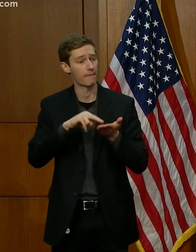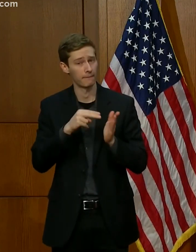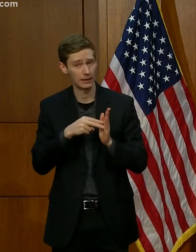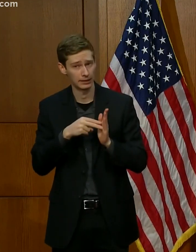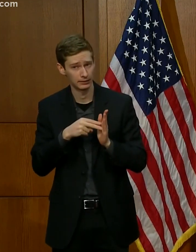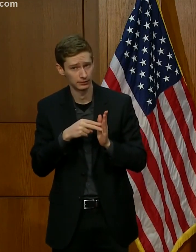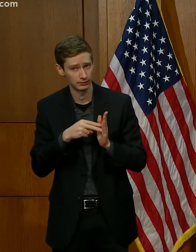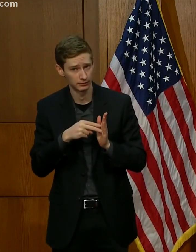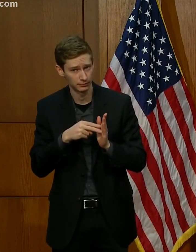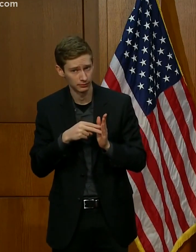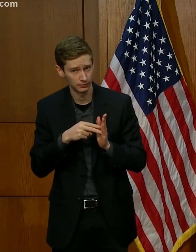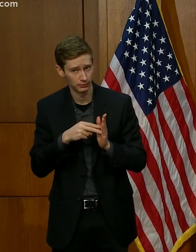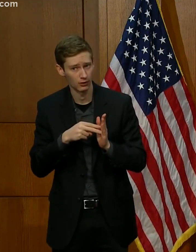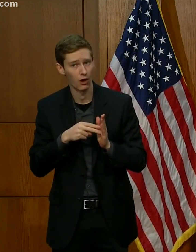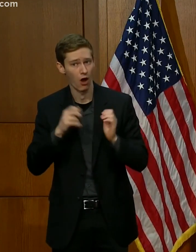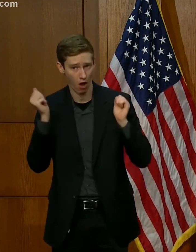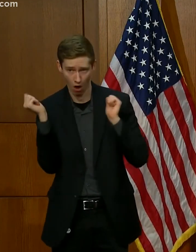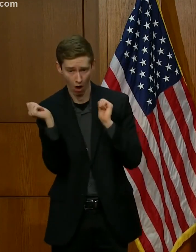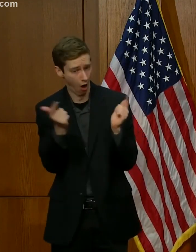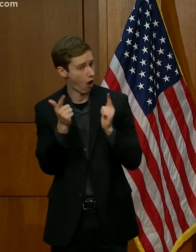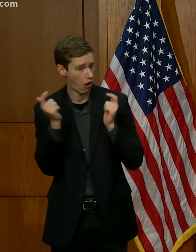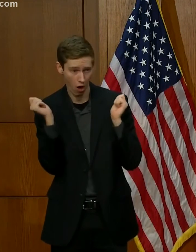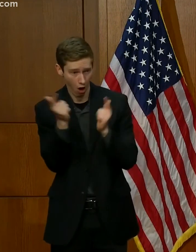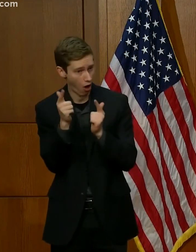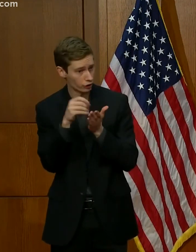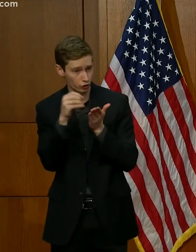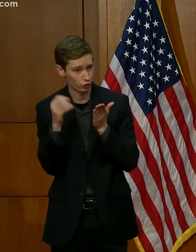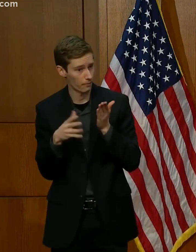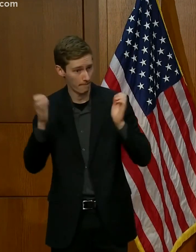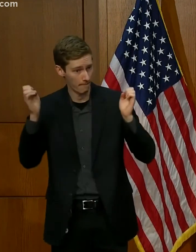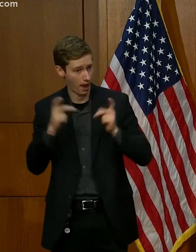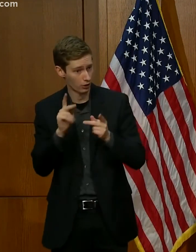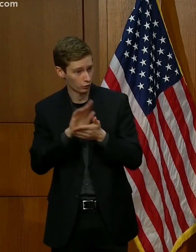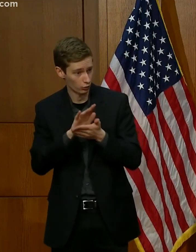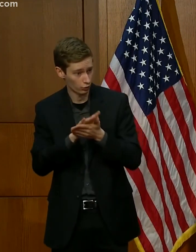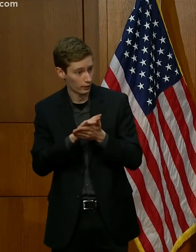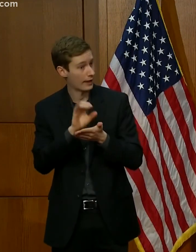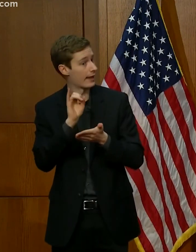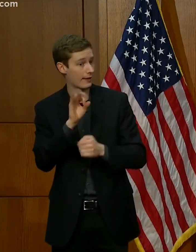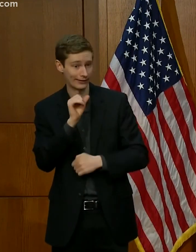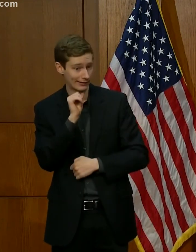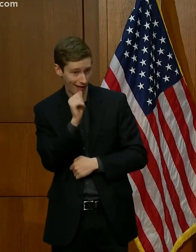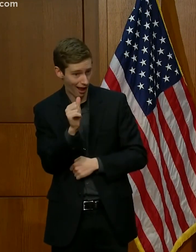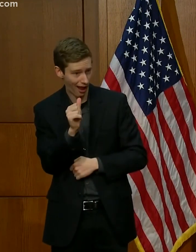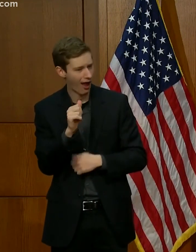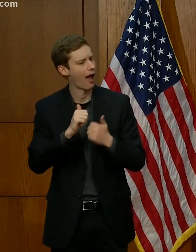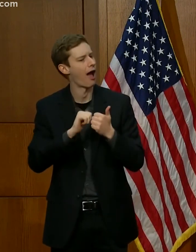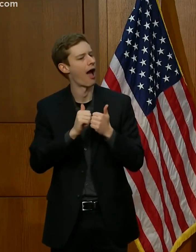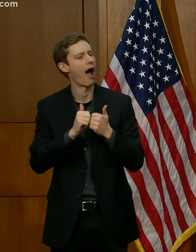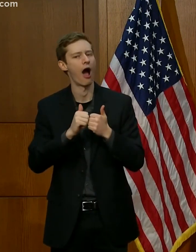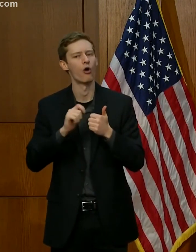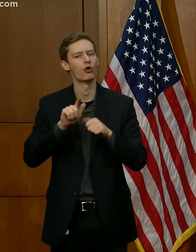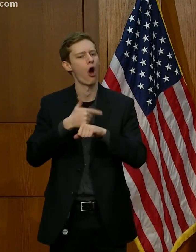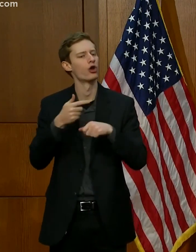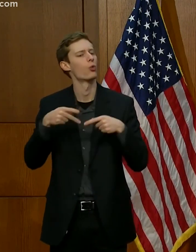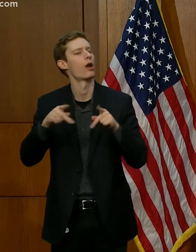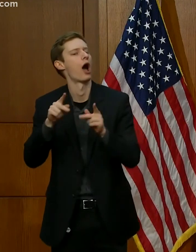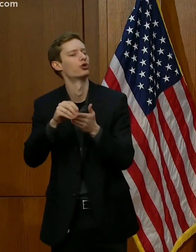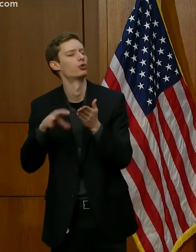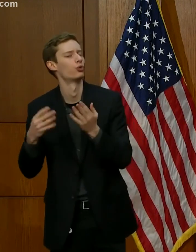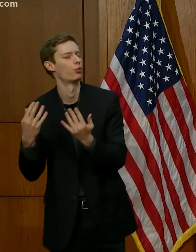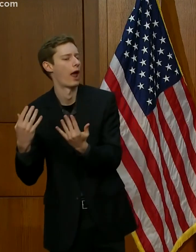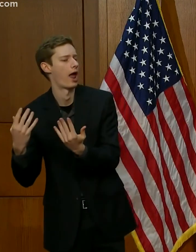not, how, going forward, once you receive those plans, when do you think the students could be back in school? Yes, that's a good